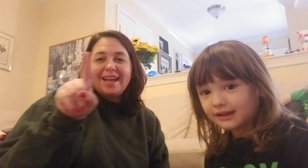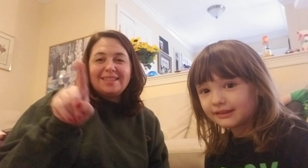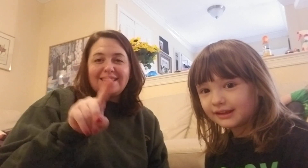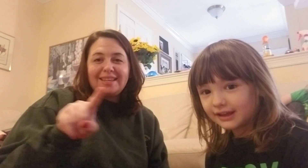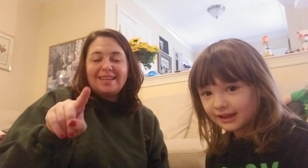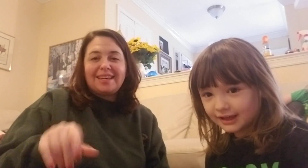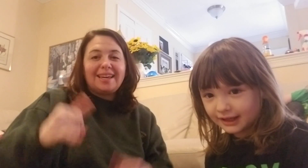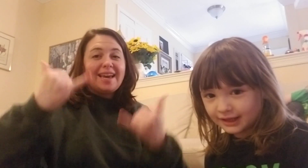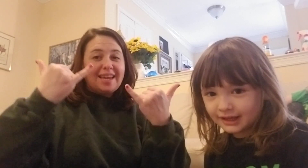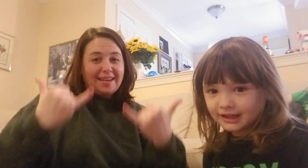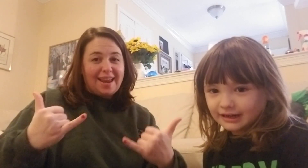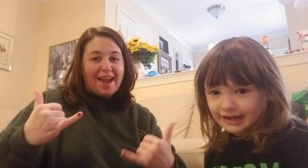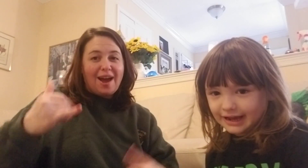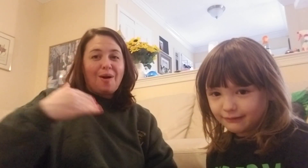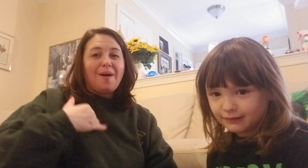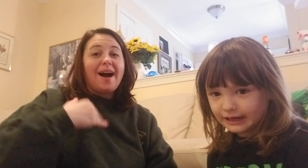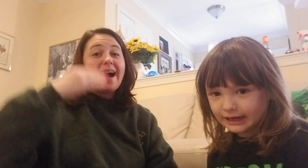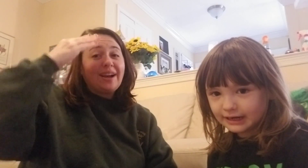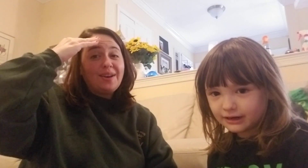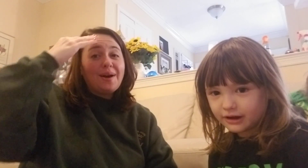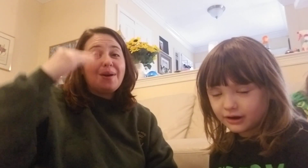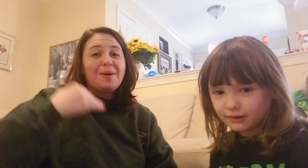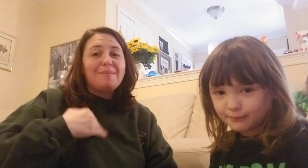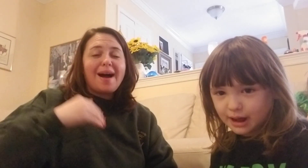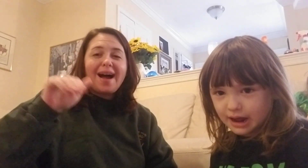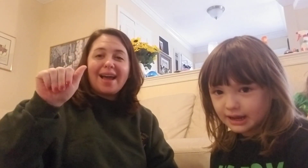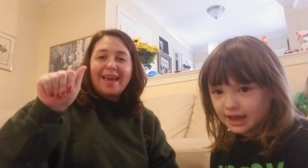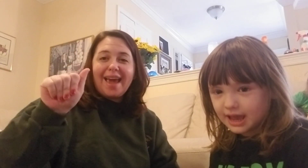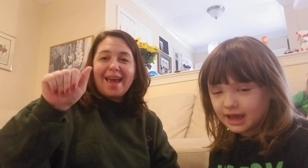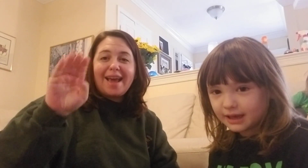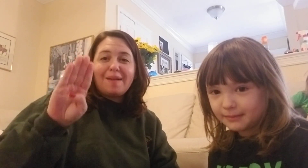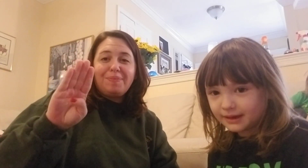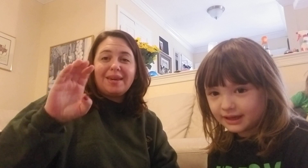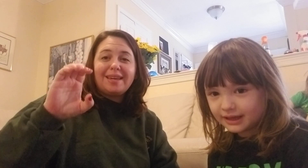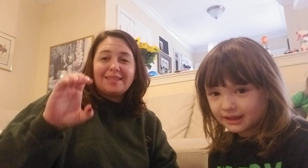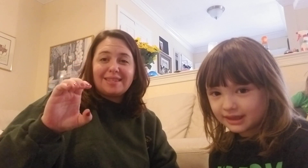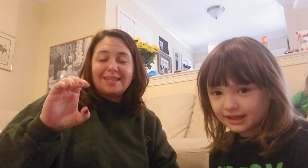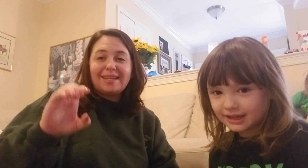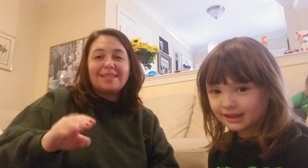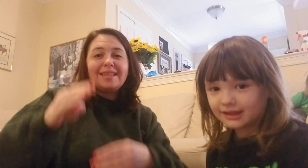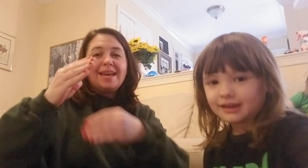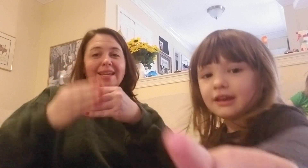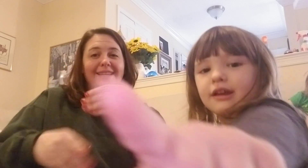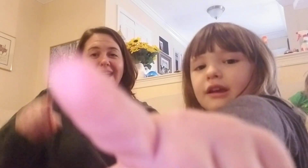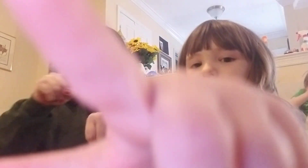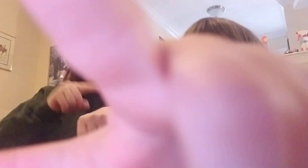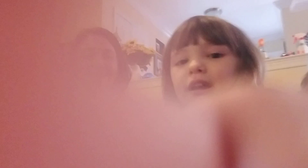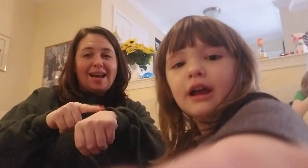Q, R, S, T, U, V, W, X, Y, and Z. Now I know my ABCs. Next